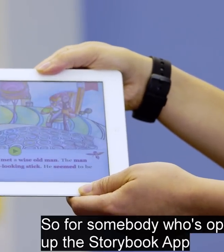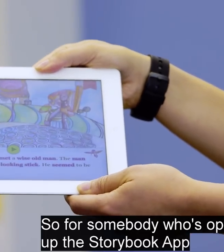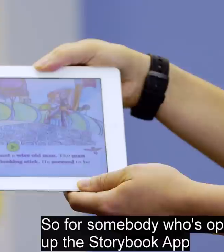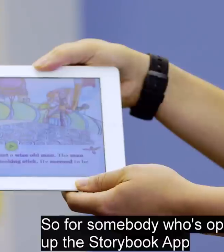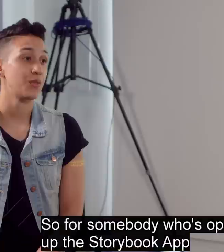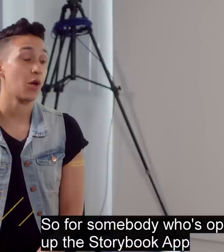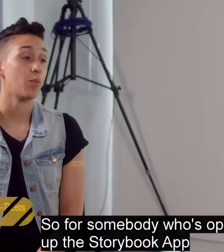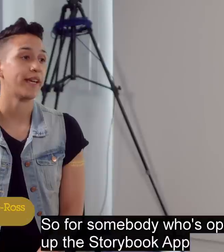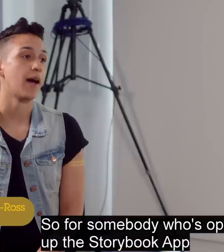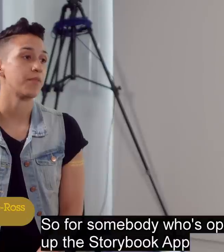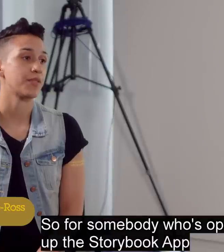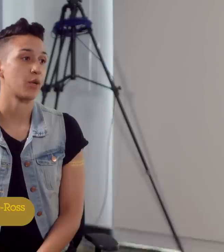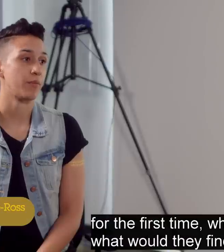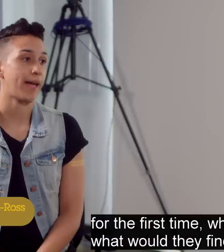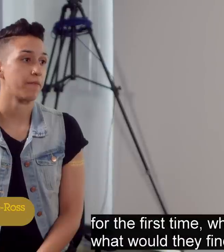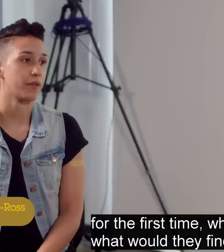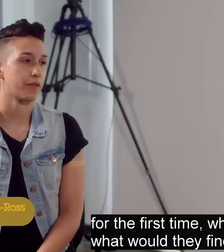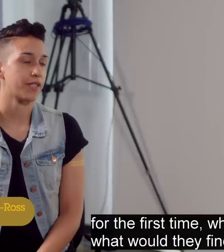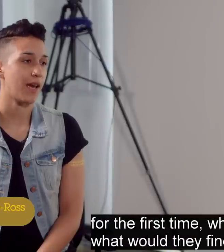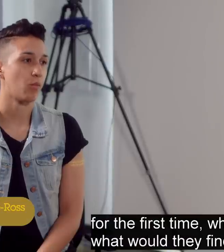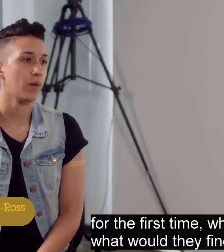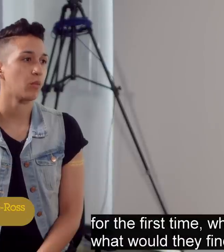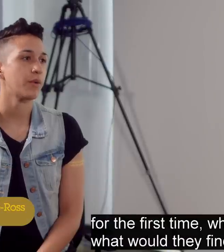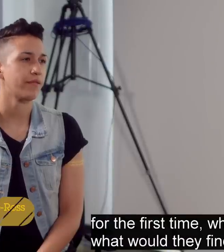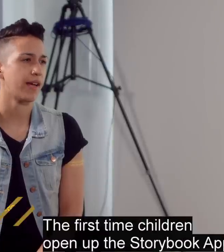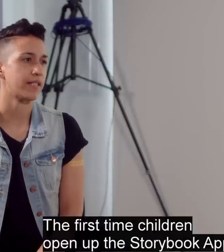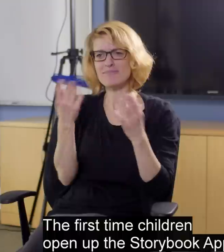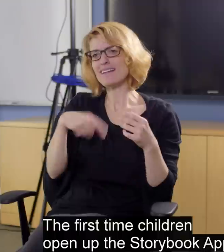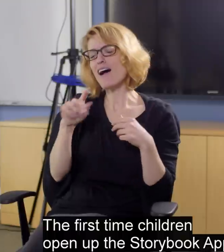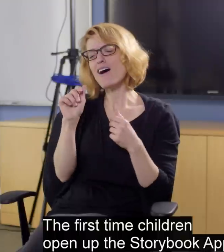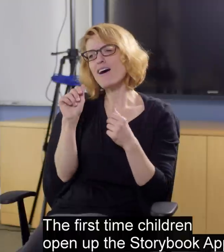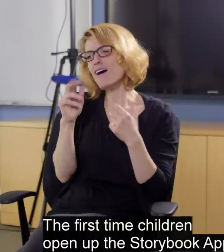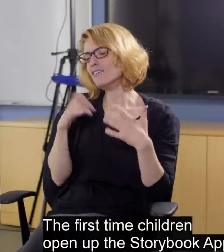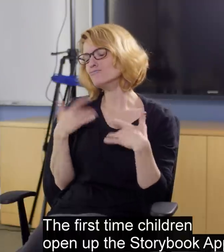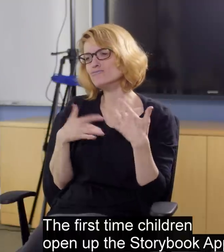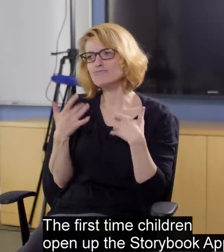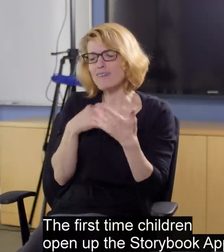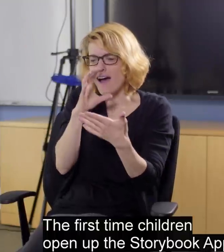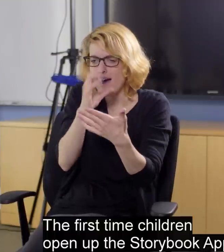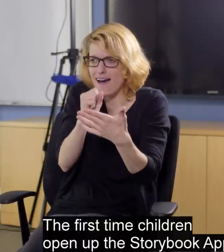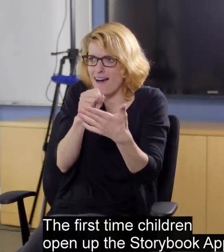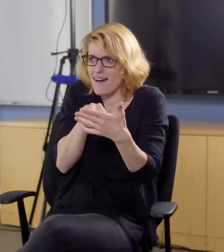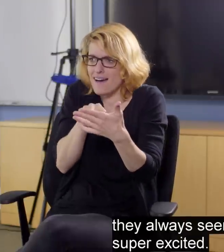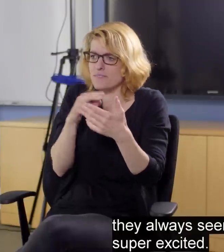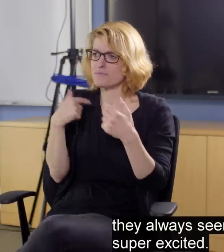for somebody who's opening up the storybook app for the first time, what would they find? The first time children open up the storybook app,